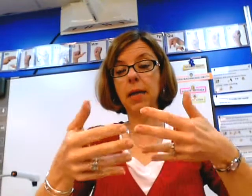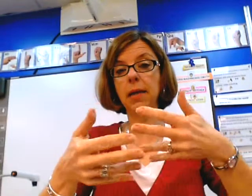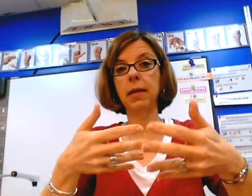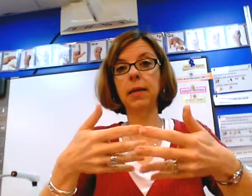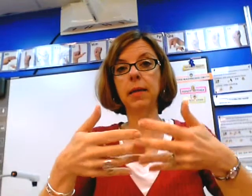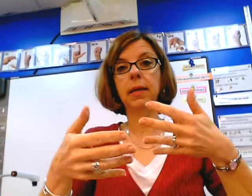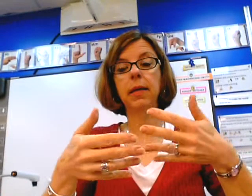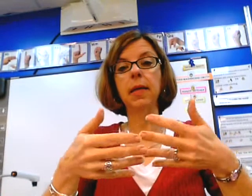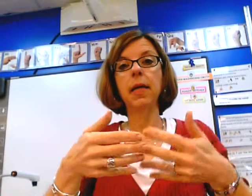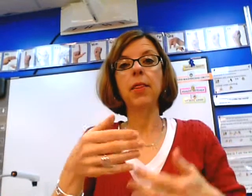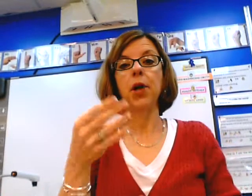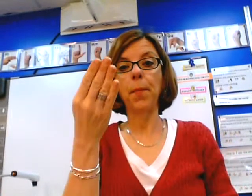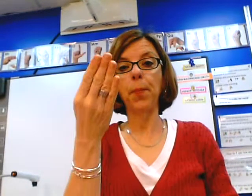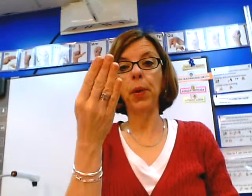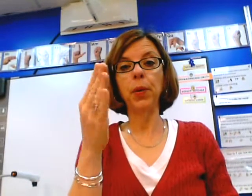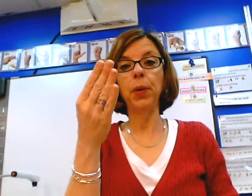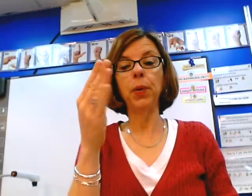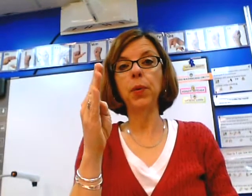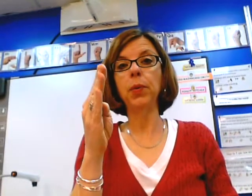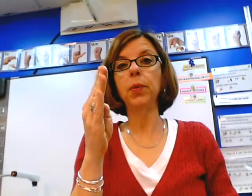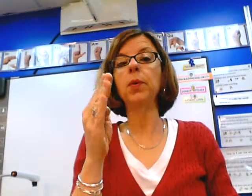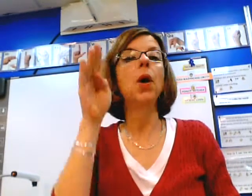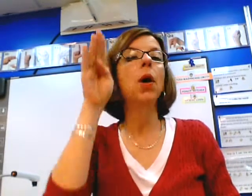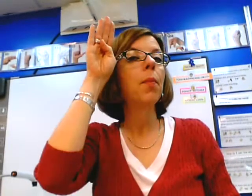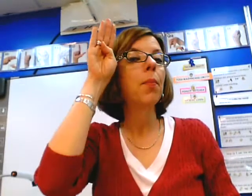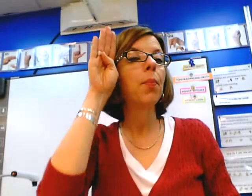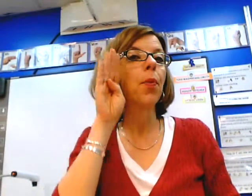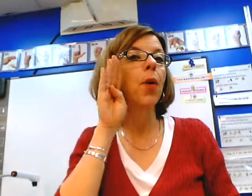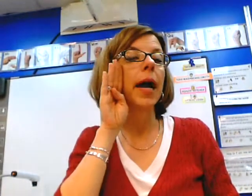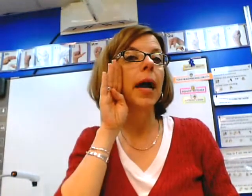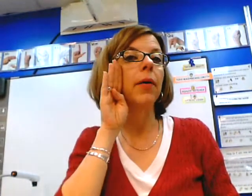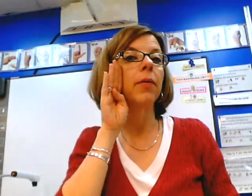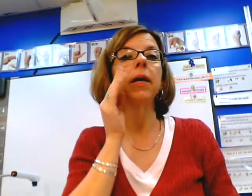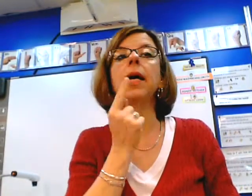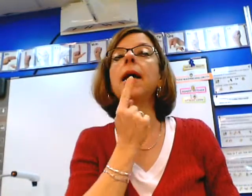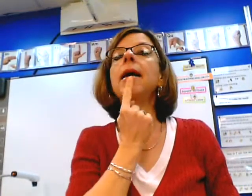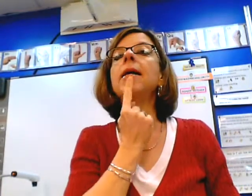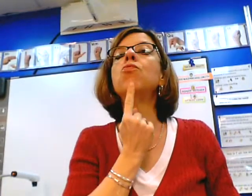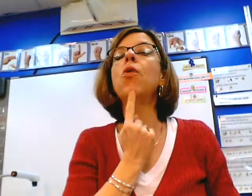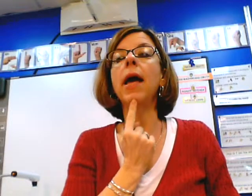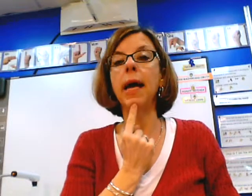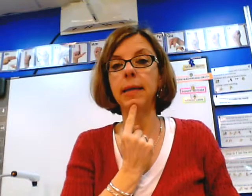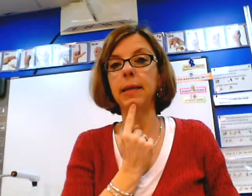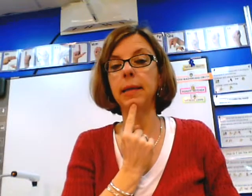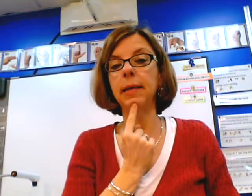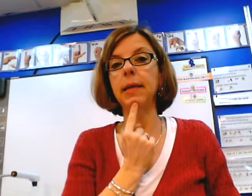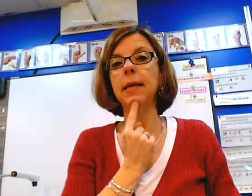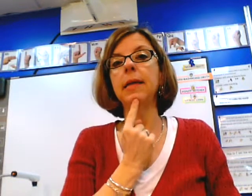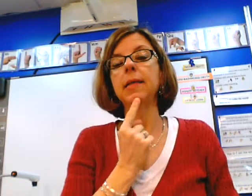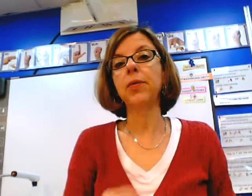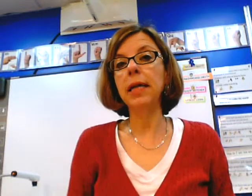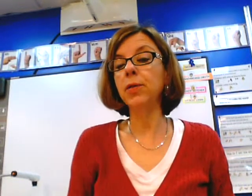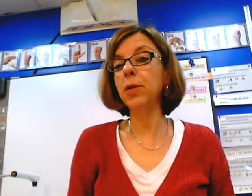see gray. They're blue, brown, and red.